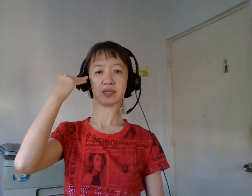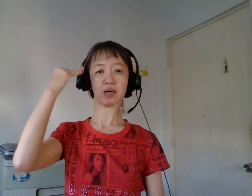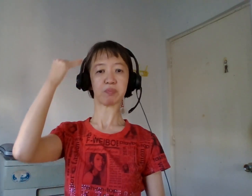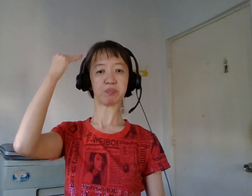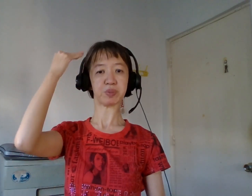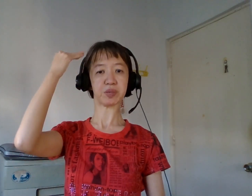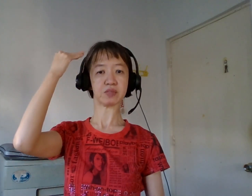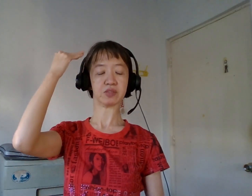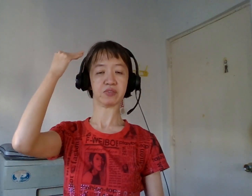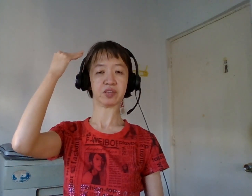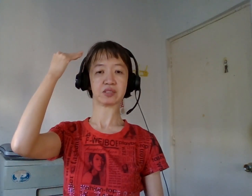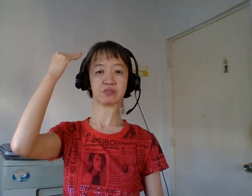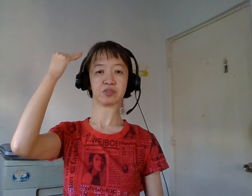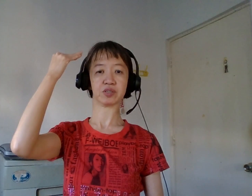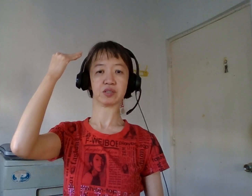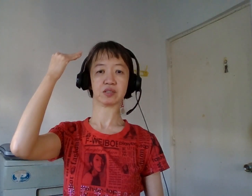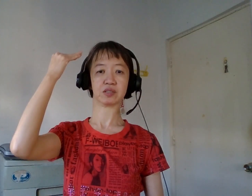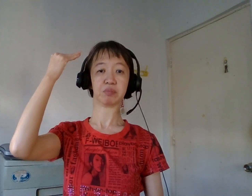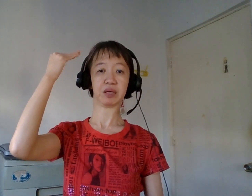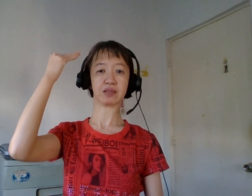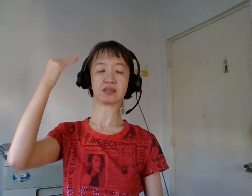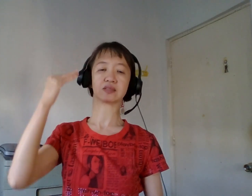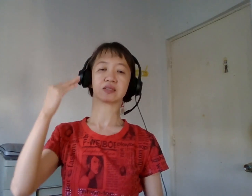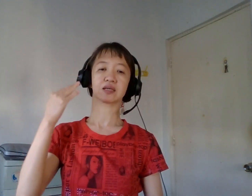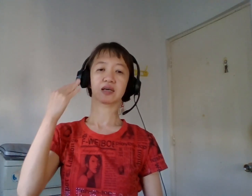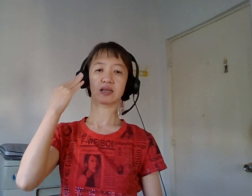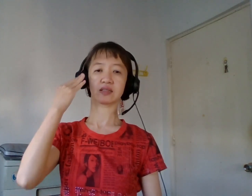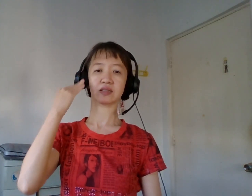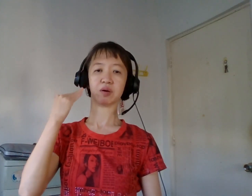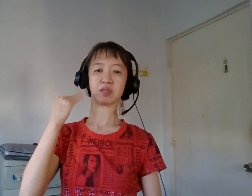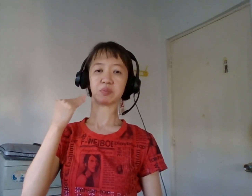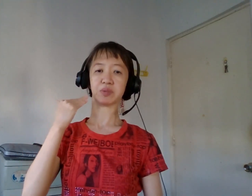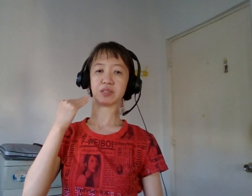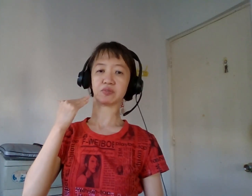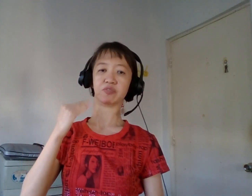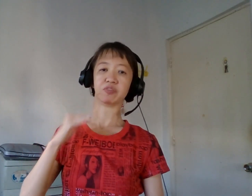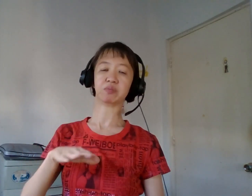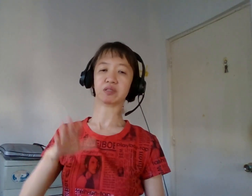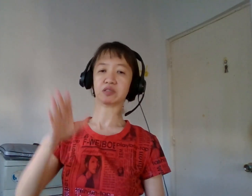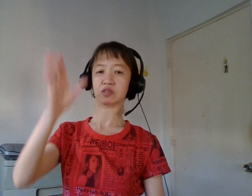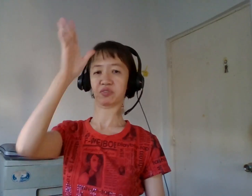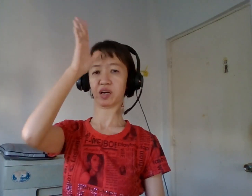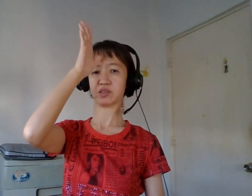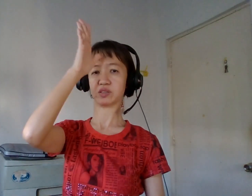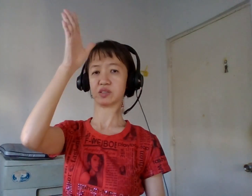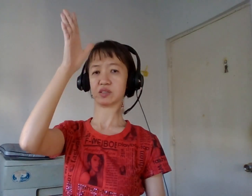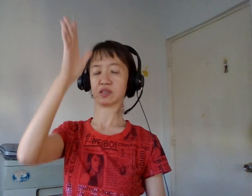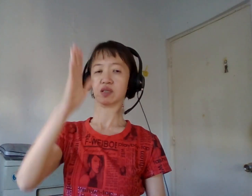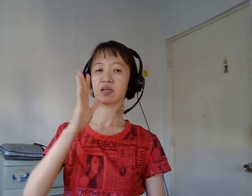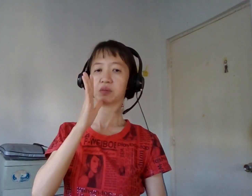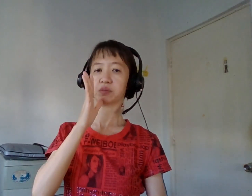top part of the face is for males, and then the bottom part is for females. So father,